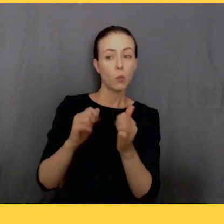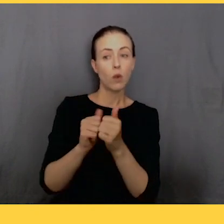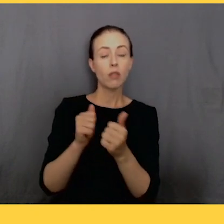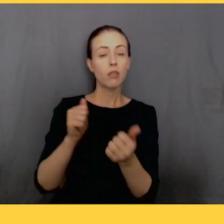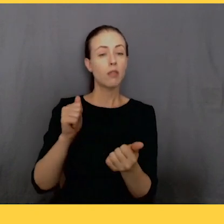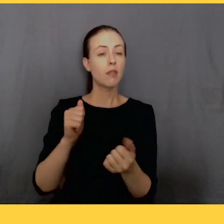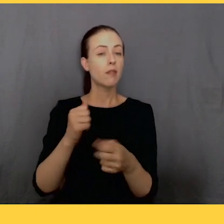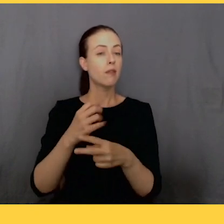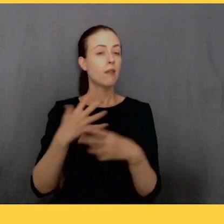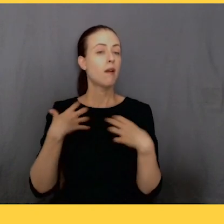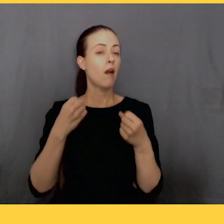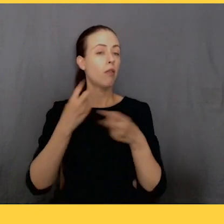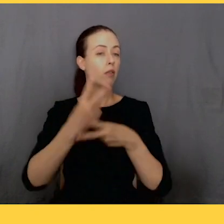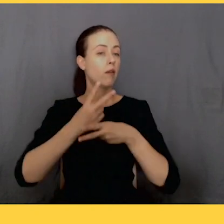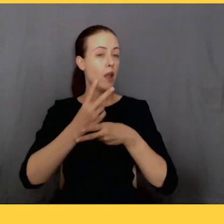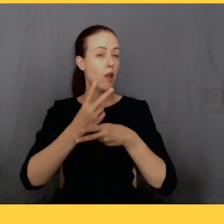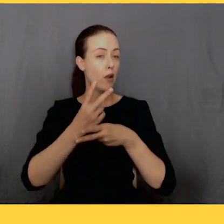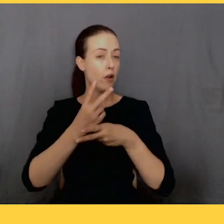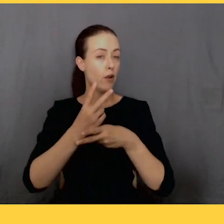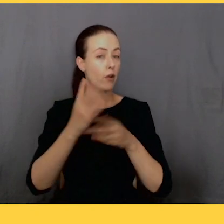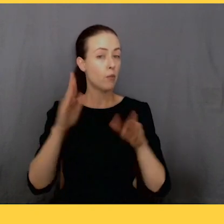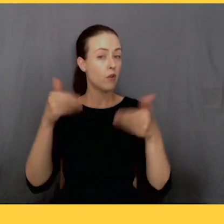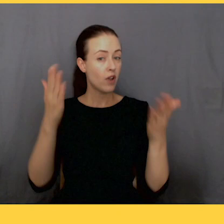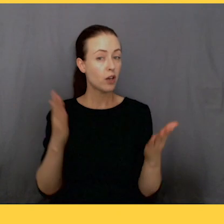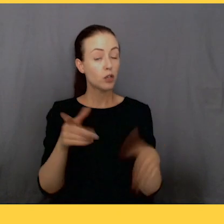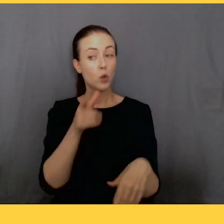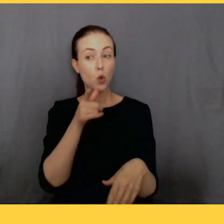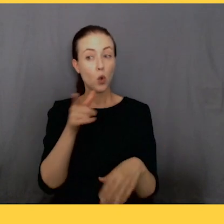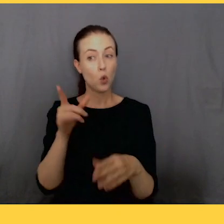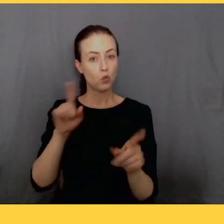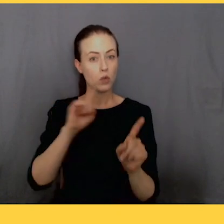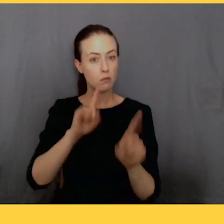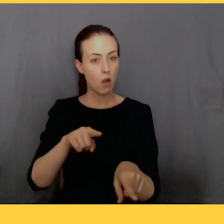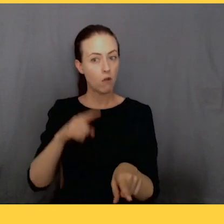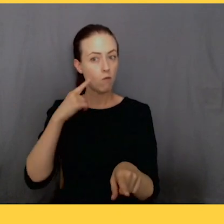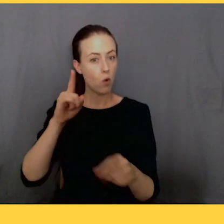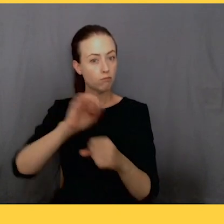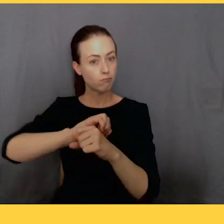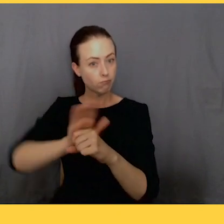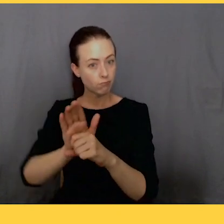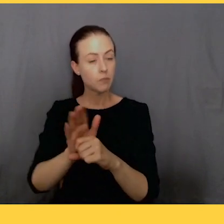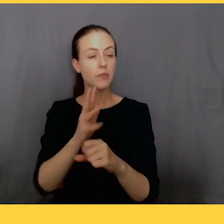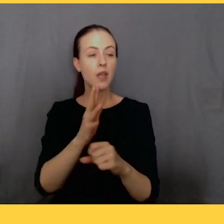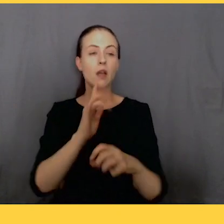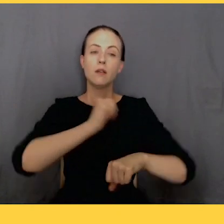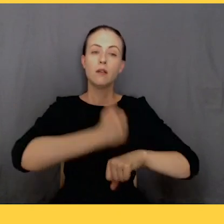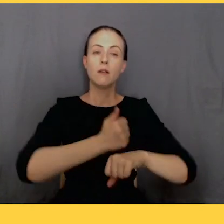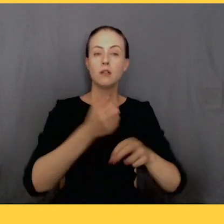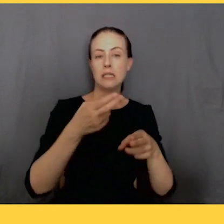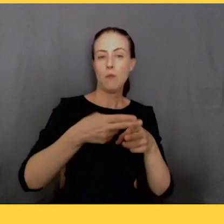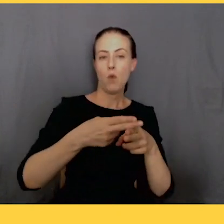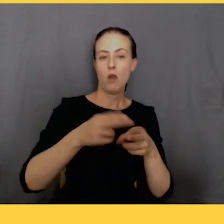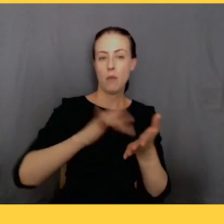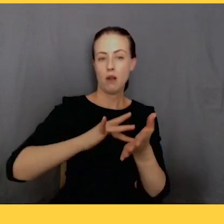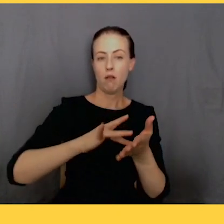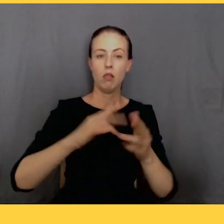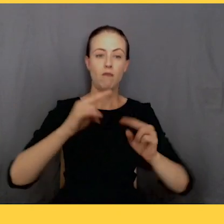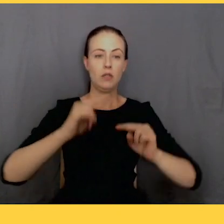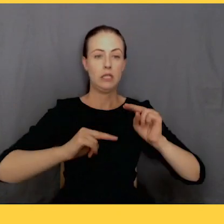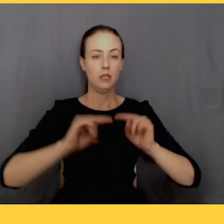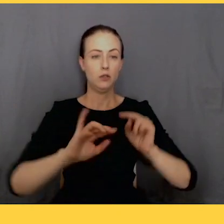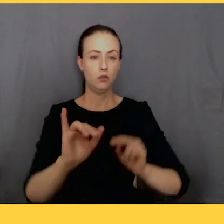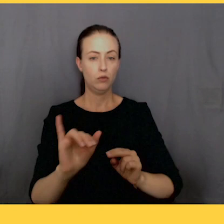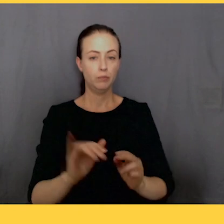are supporting COVID-19 response, including additional temporary medical facilities. Let's go to the next